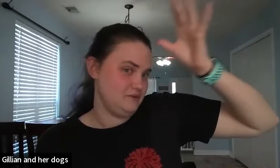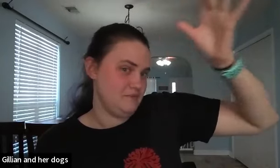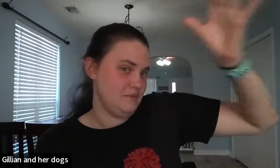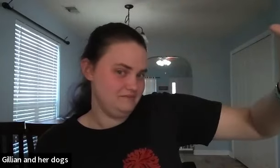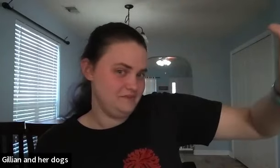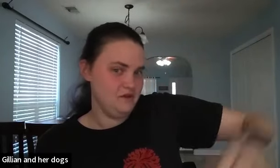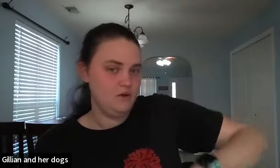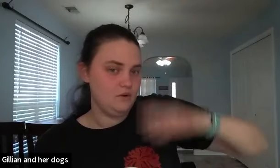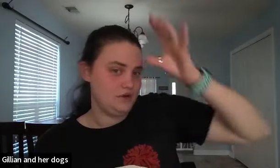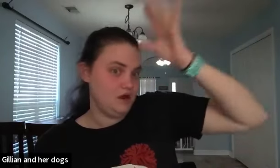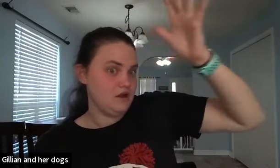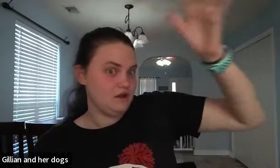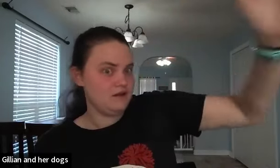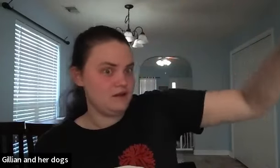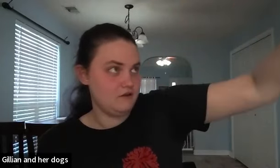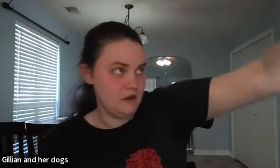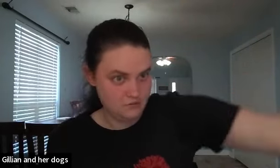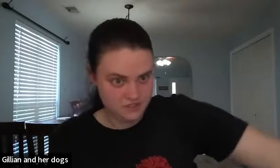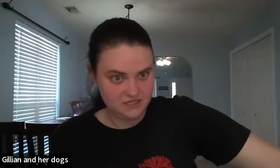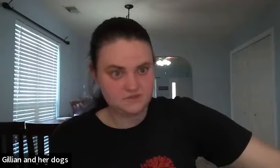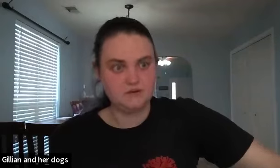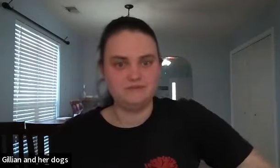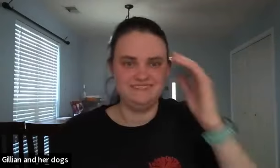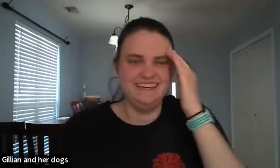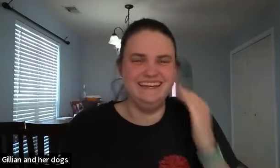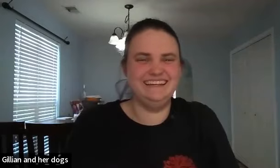Grandpa, or your great, great, great, great, great, great grandpa, where it just keeps going.